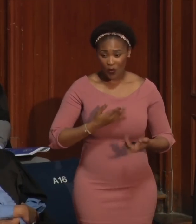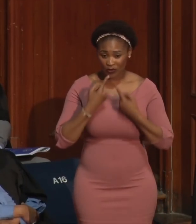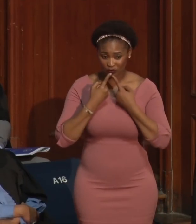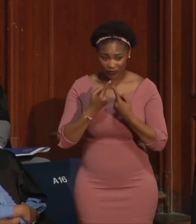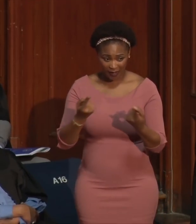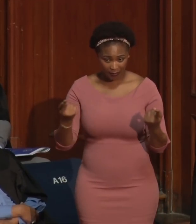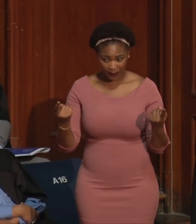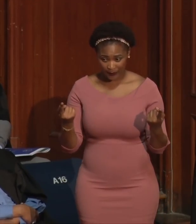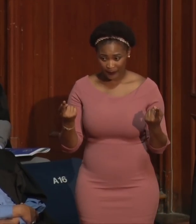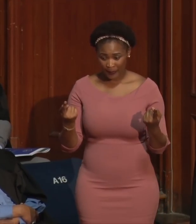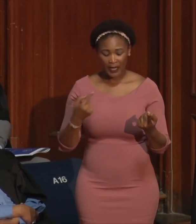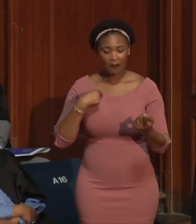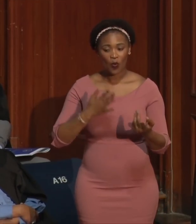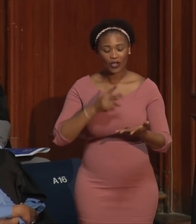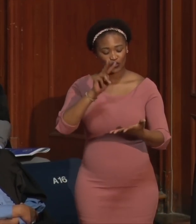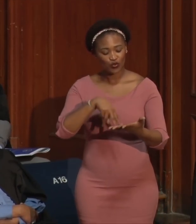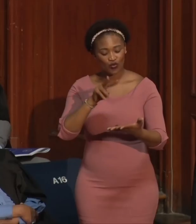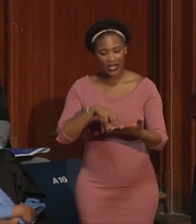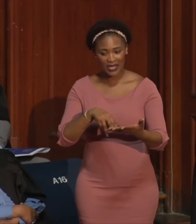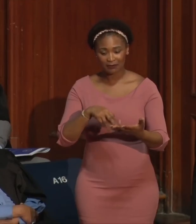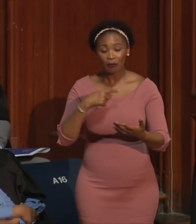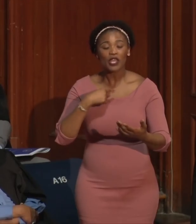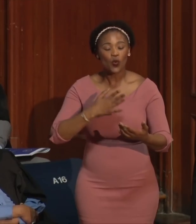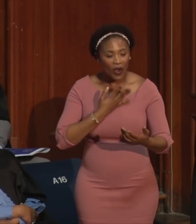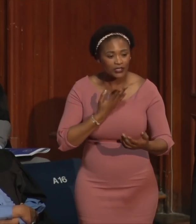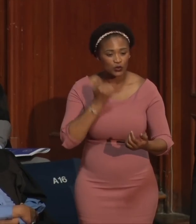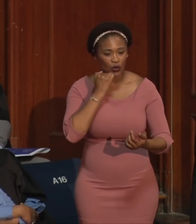you what my parents were for me.